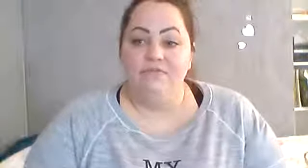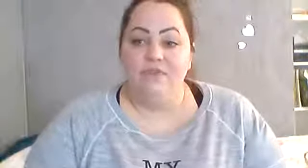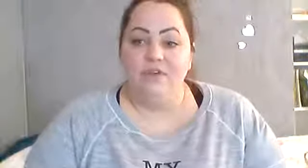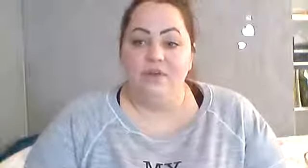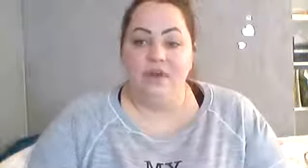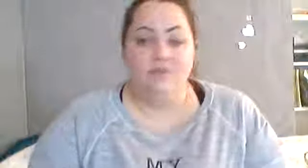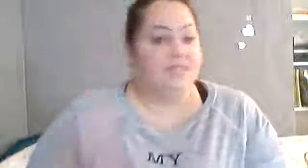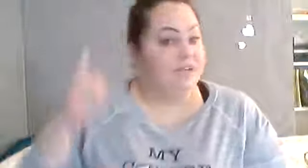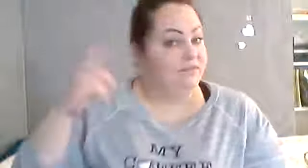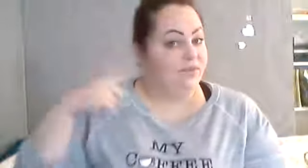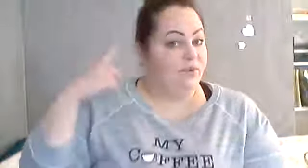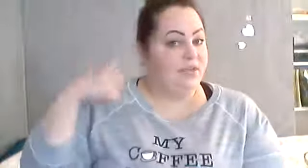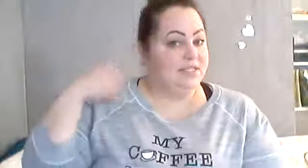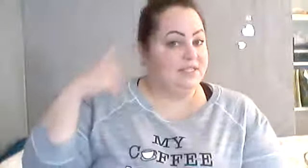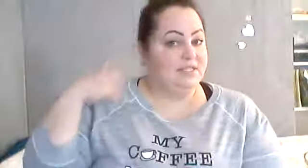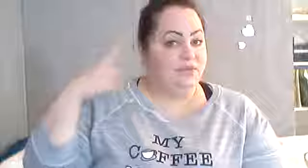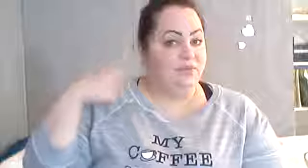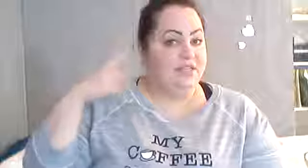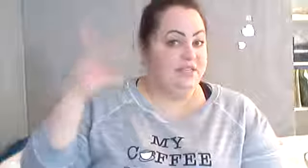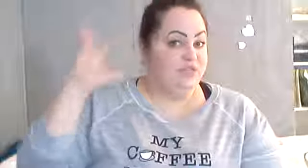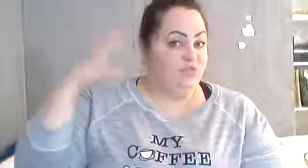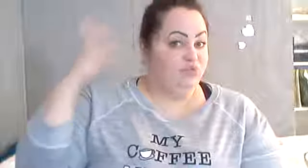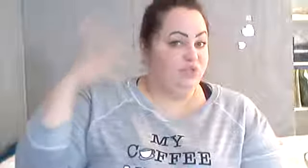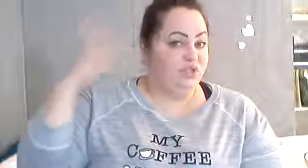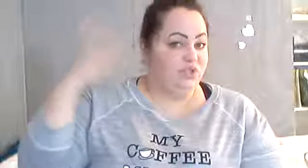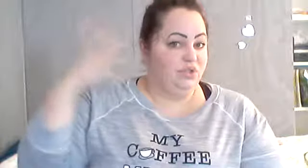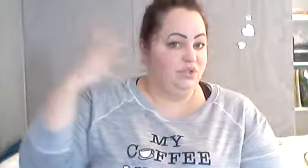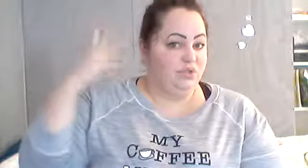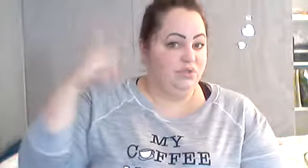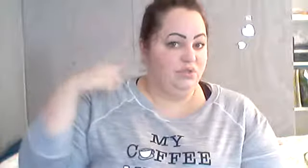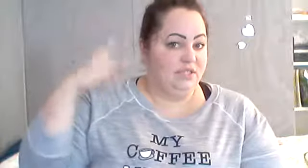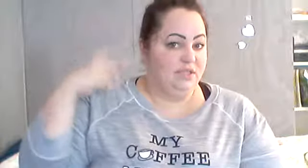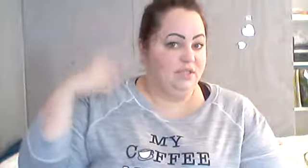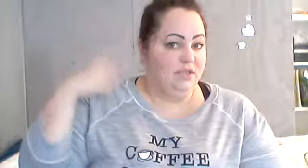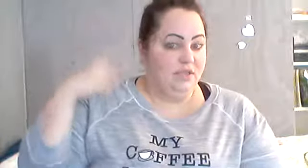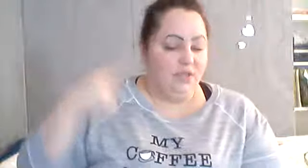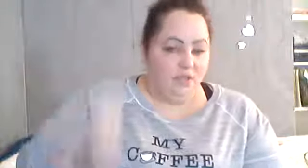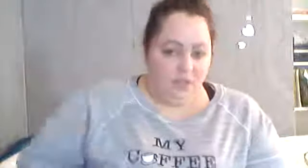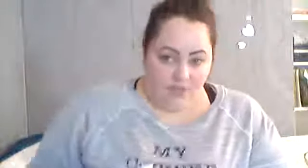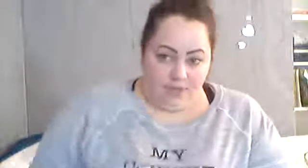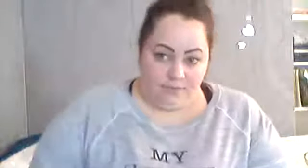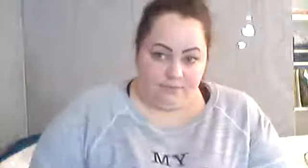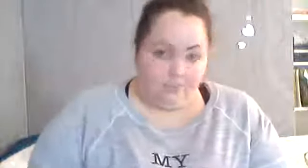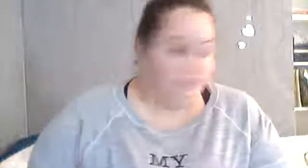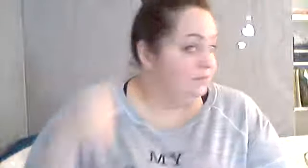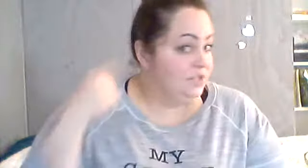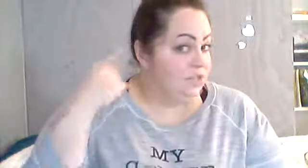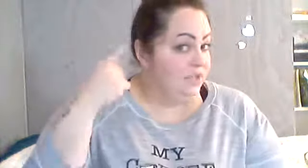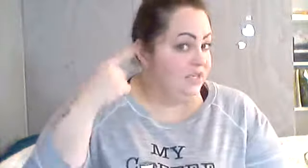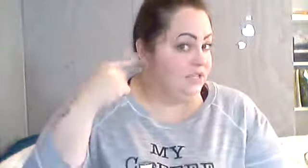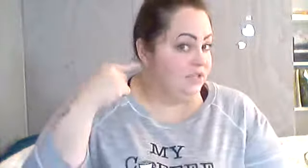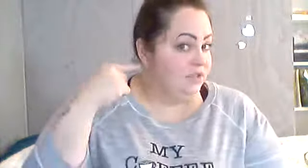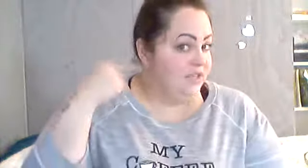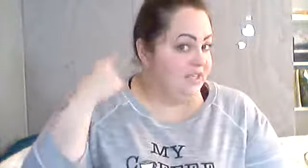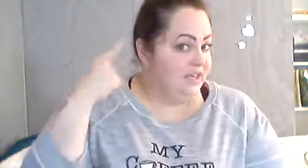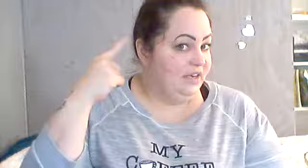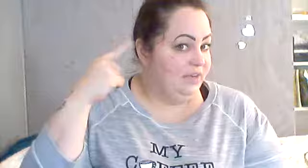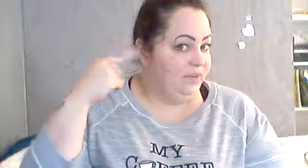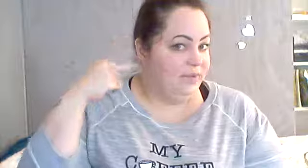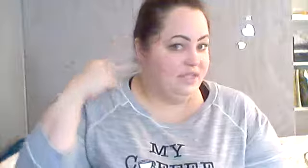figure out the sign for crazy, crazy, crazy. Um, so in a circle by the ear,